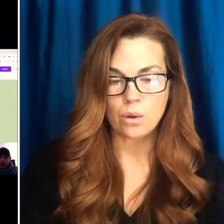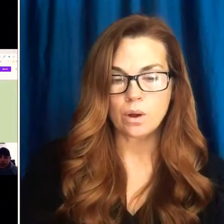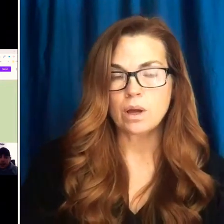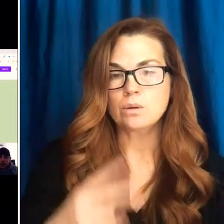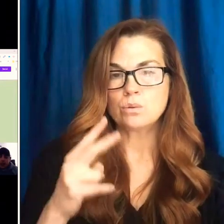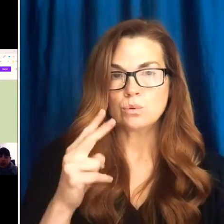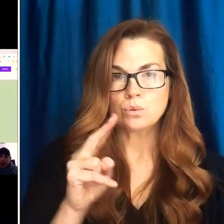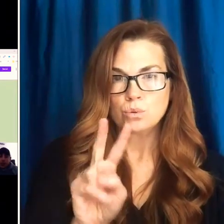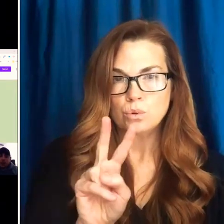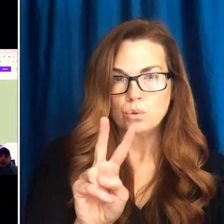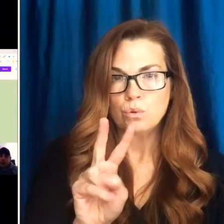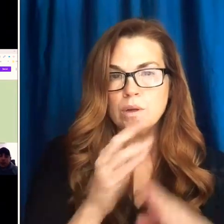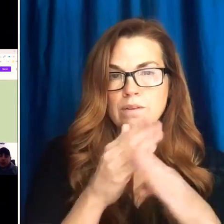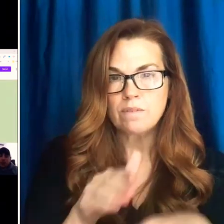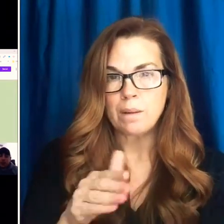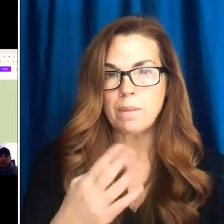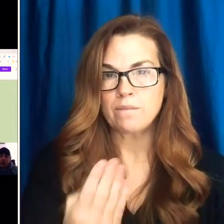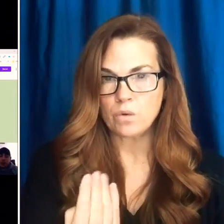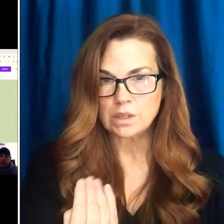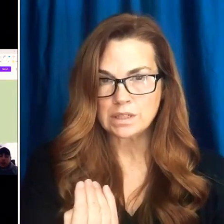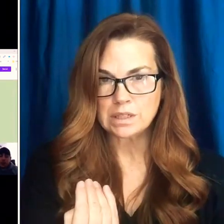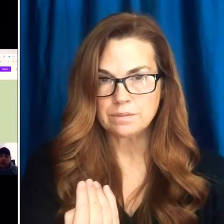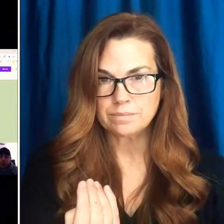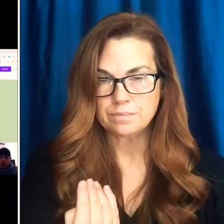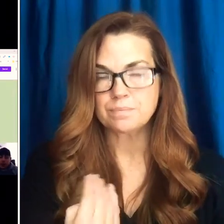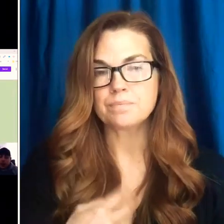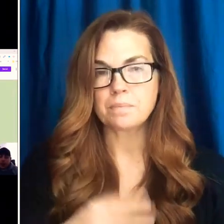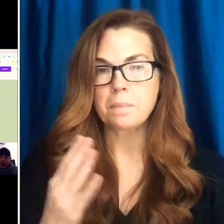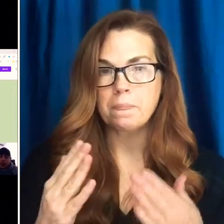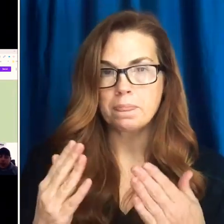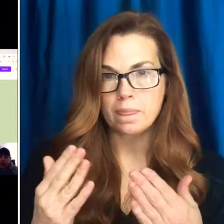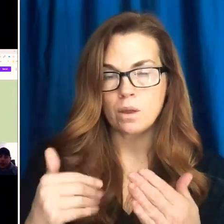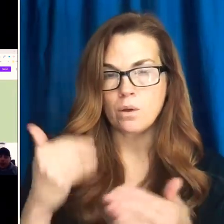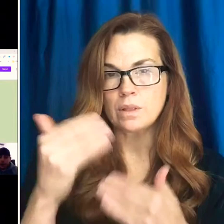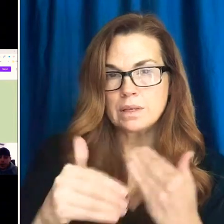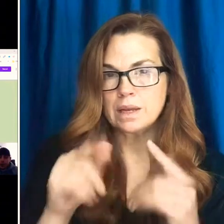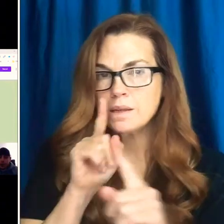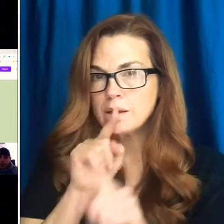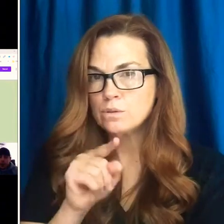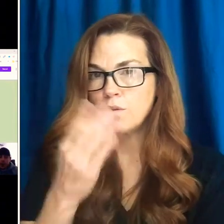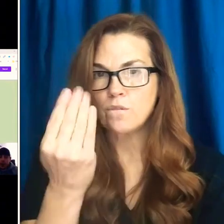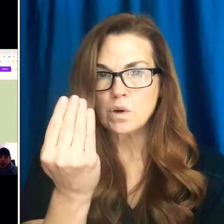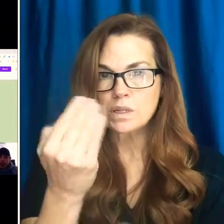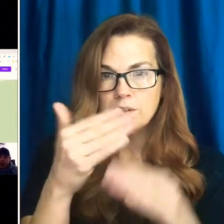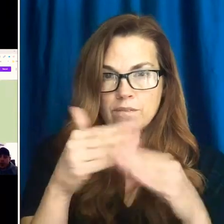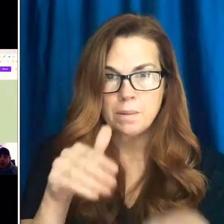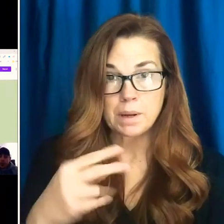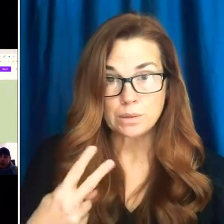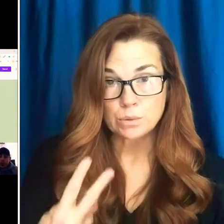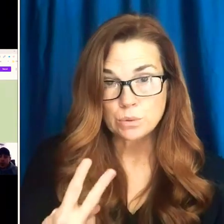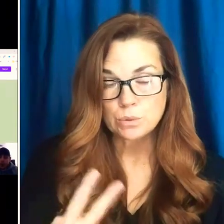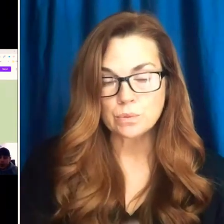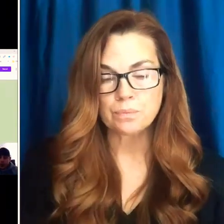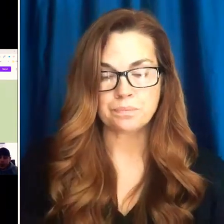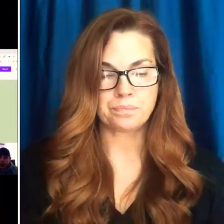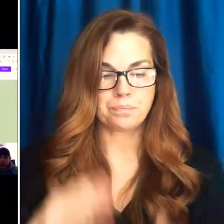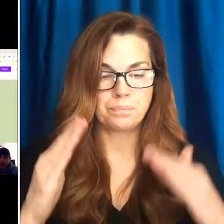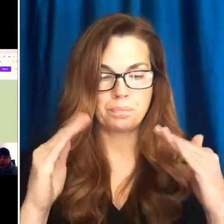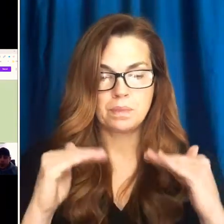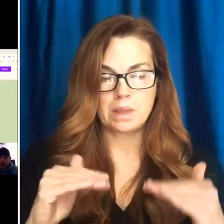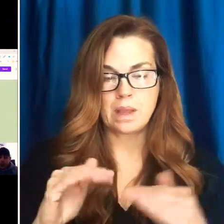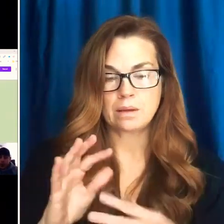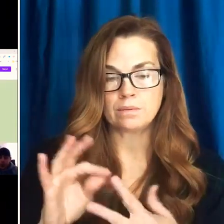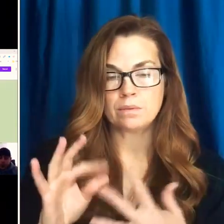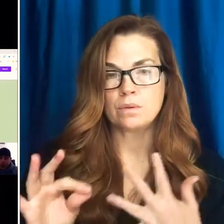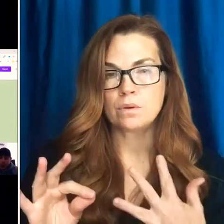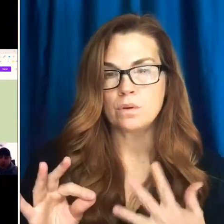14. And so then the next answer would be 14 divided by 2. The next one is 14